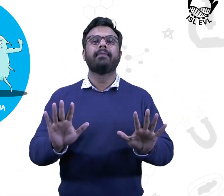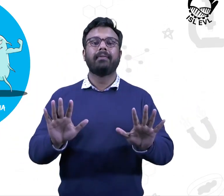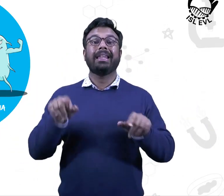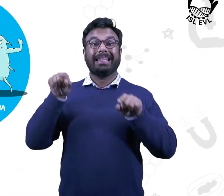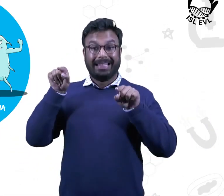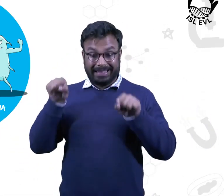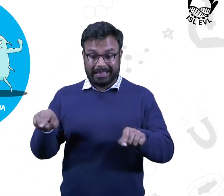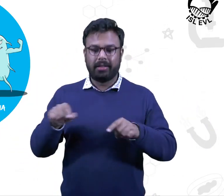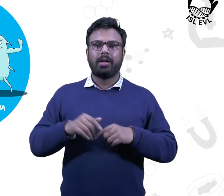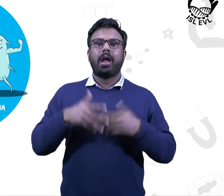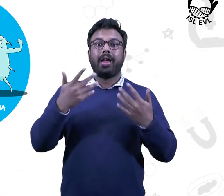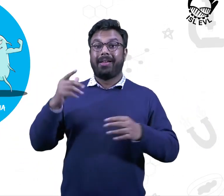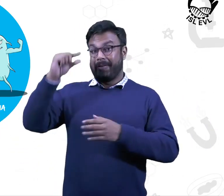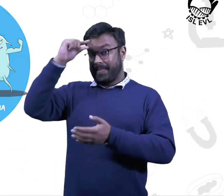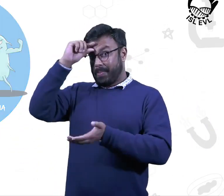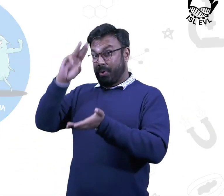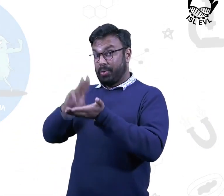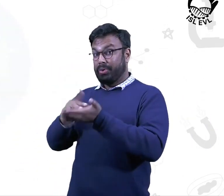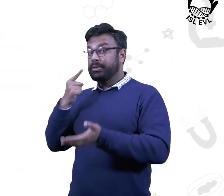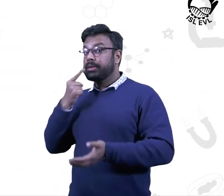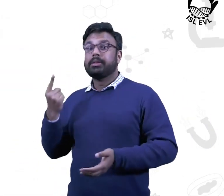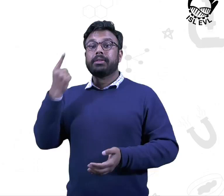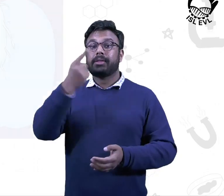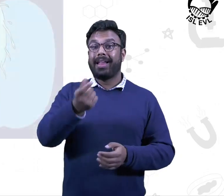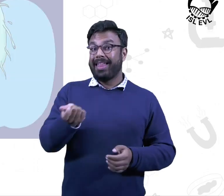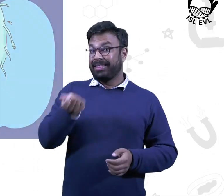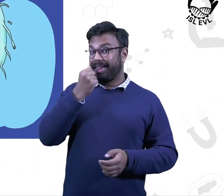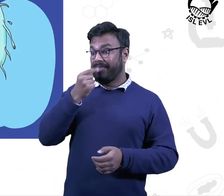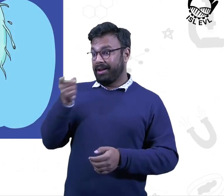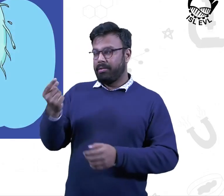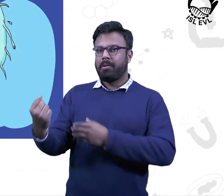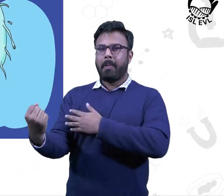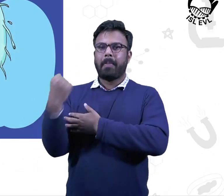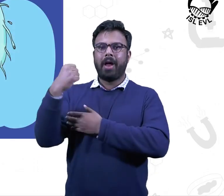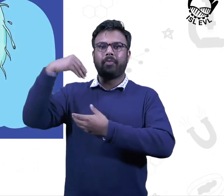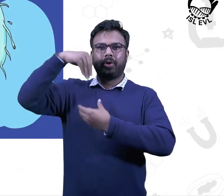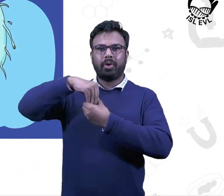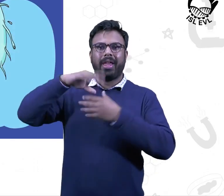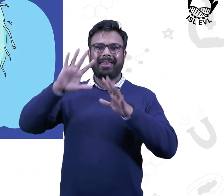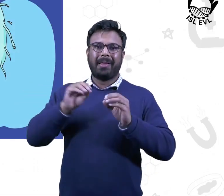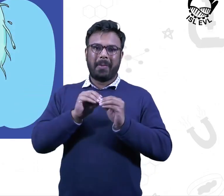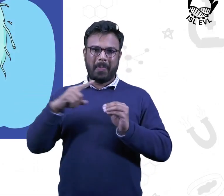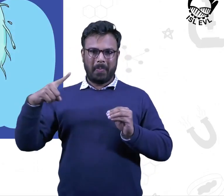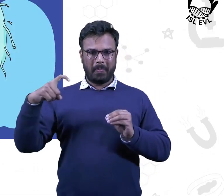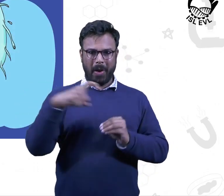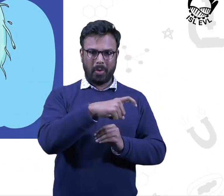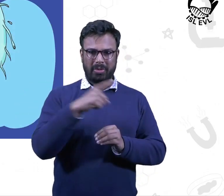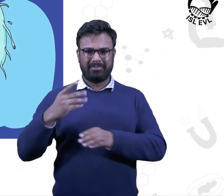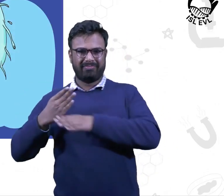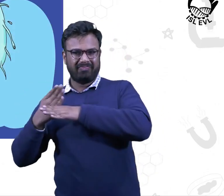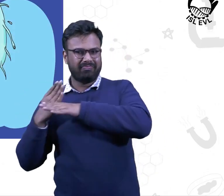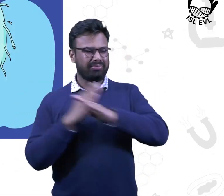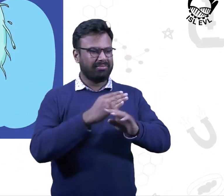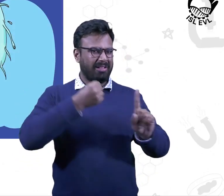which help us fight infection. and disease.